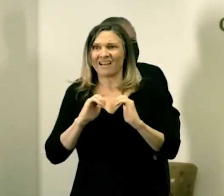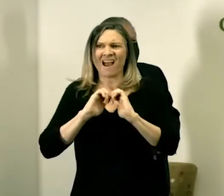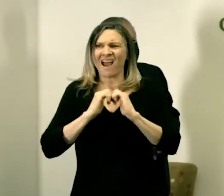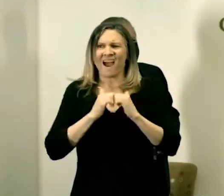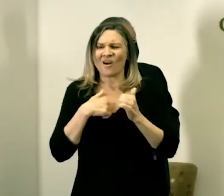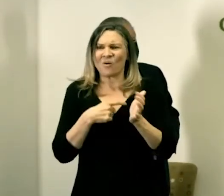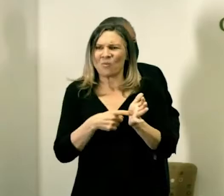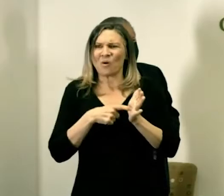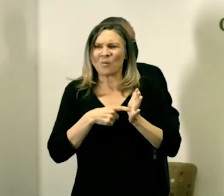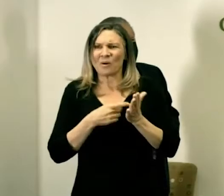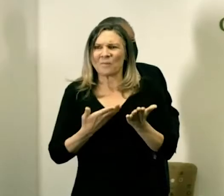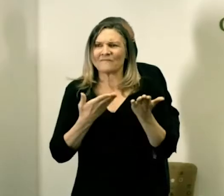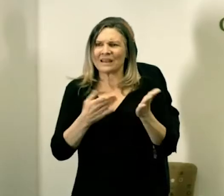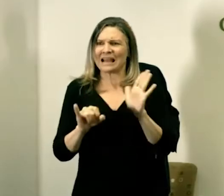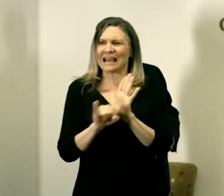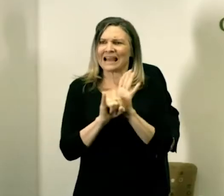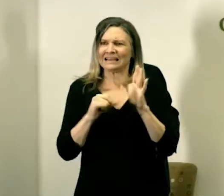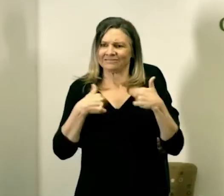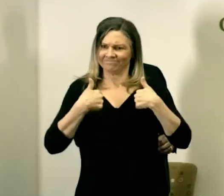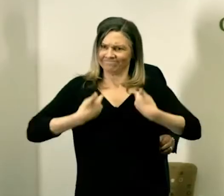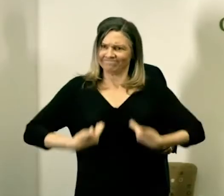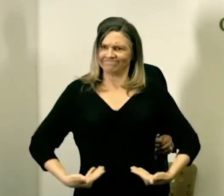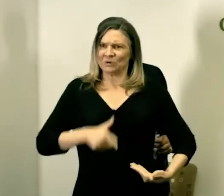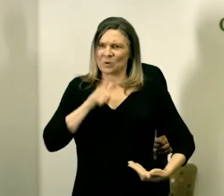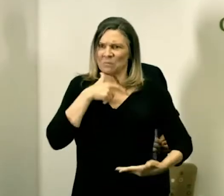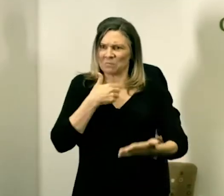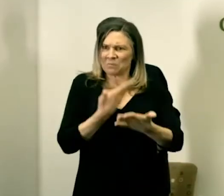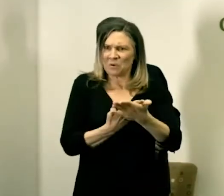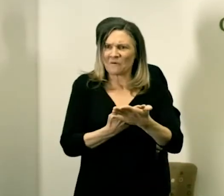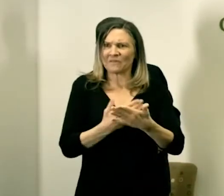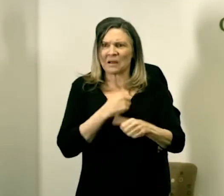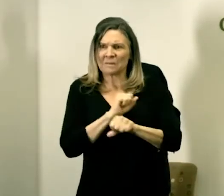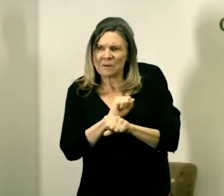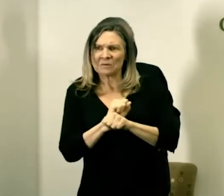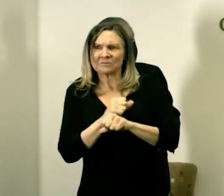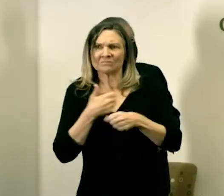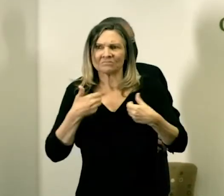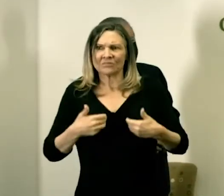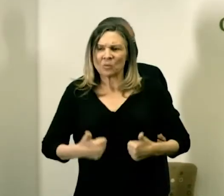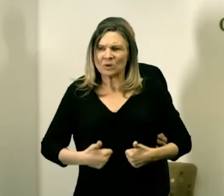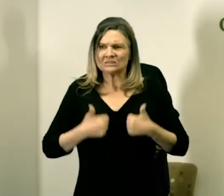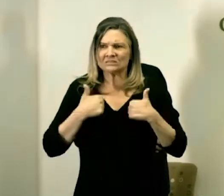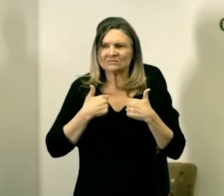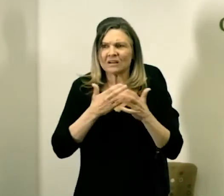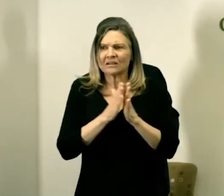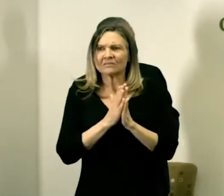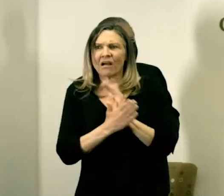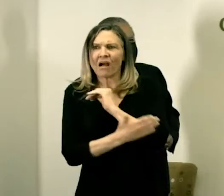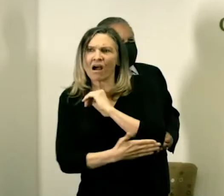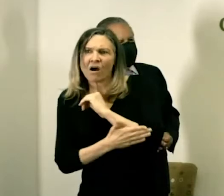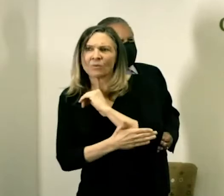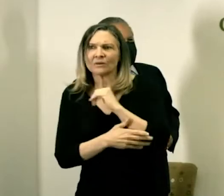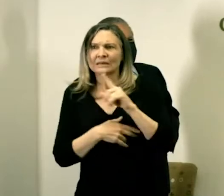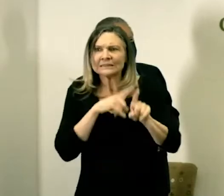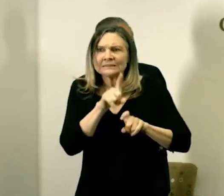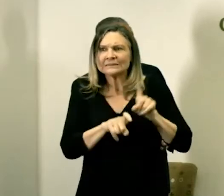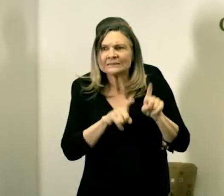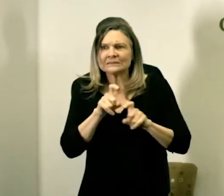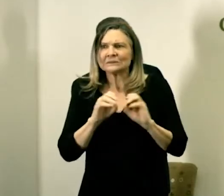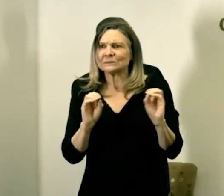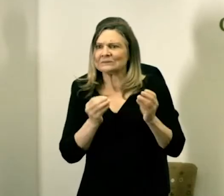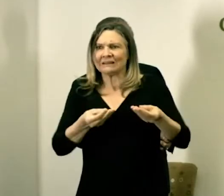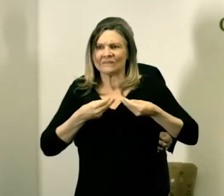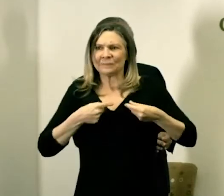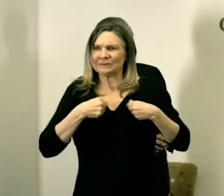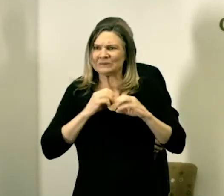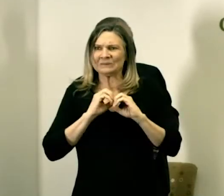provide identity, proof of employment, proof of residence. I asked the county, I asked several providers, and no one could give me a